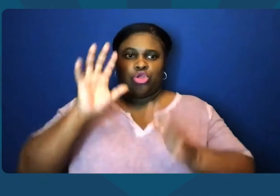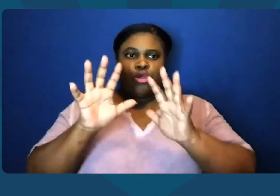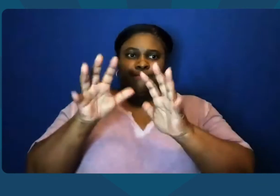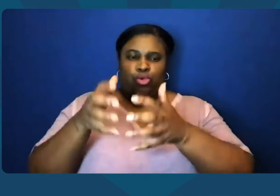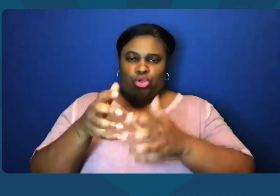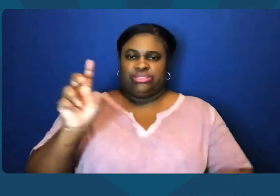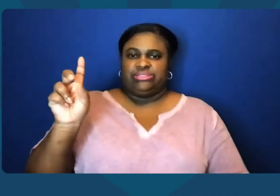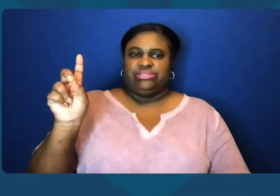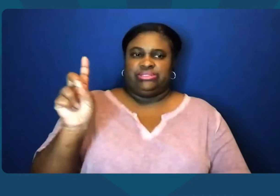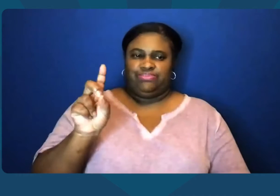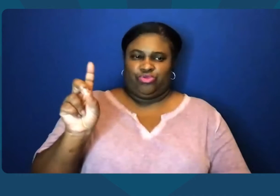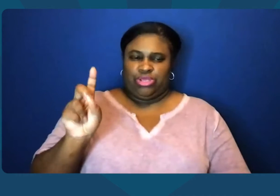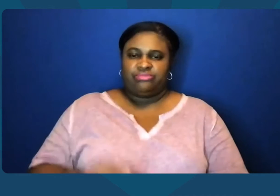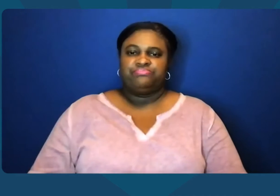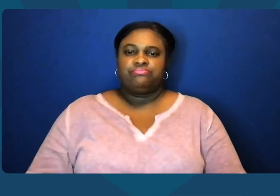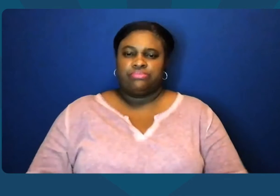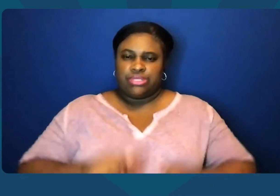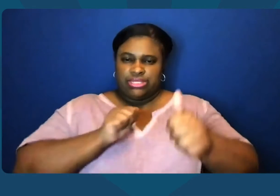Campaign funding, traditional.